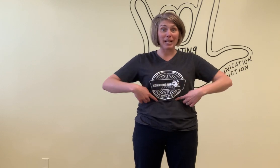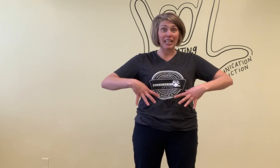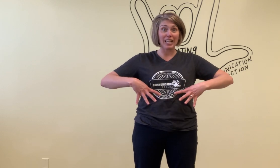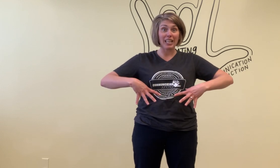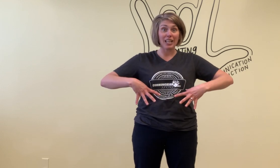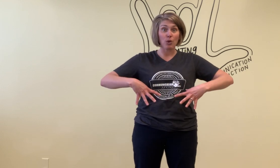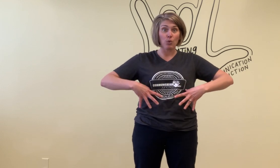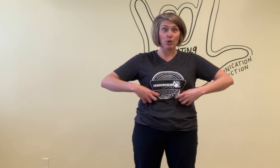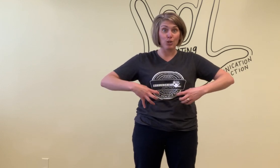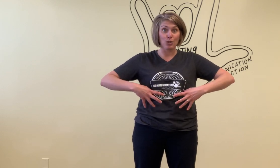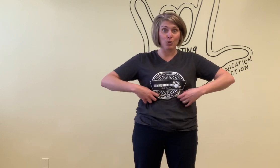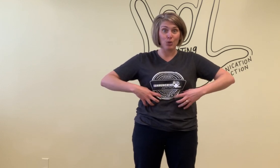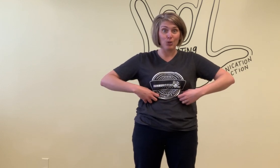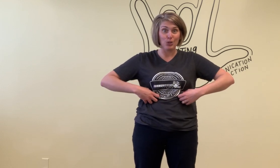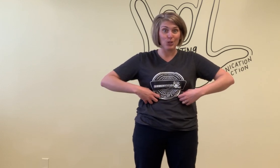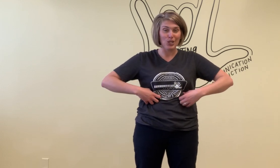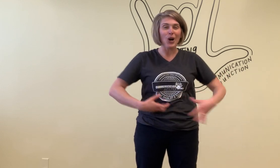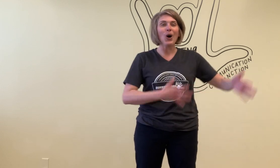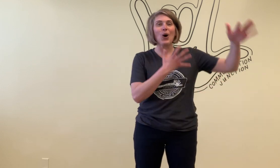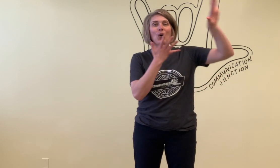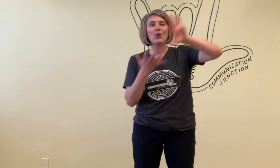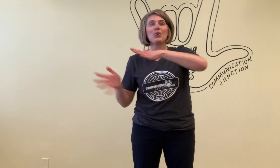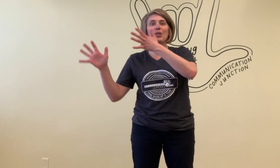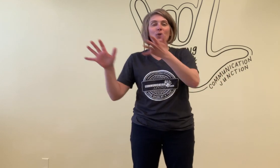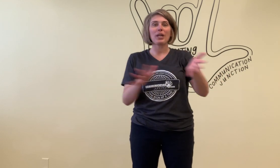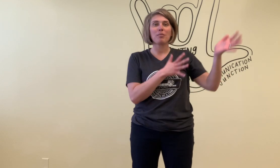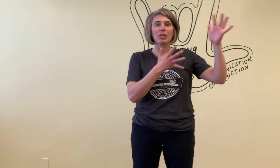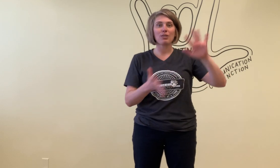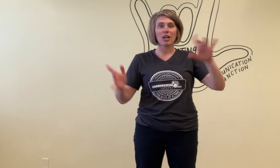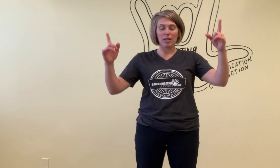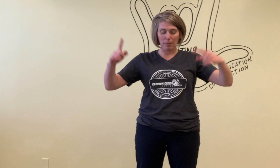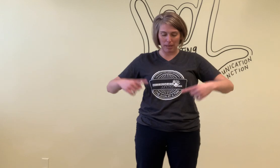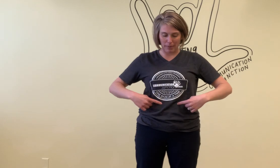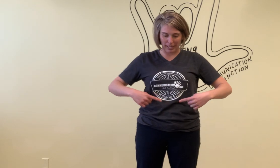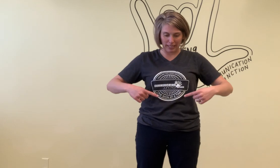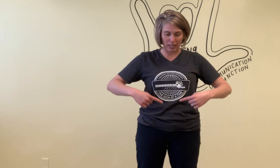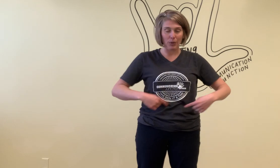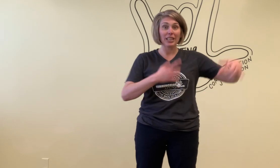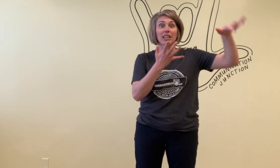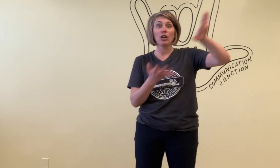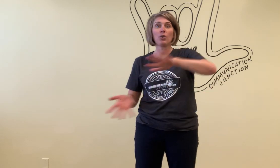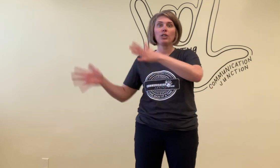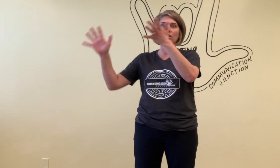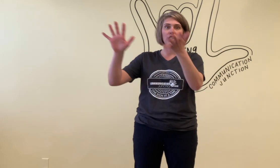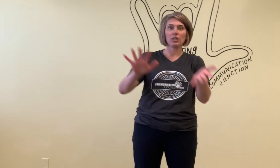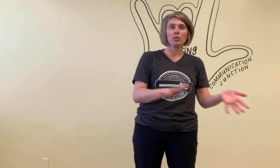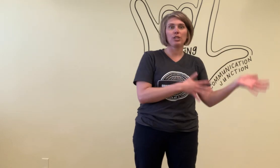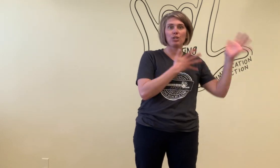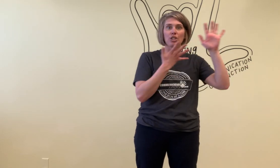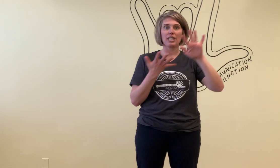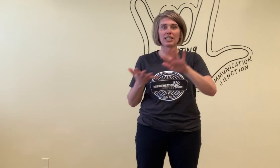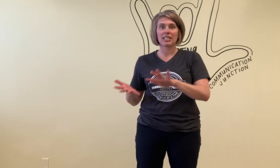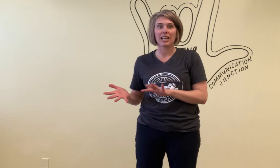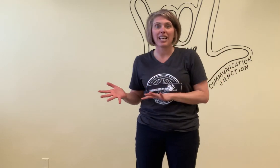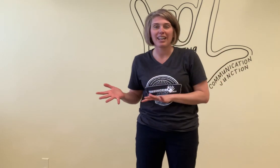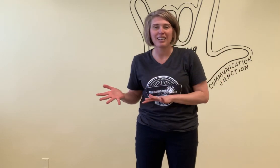belly, whoosh, whoosh. Oh, the wind blows on my belly with a whooshing, whooshing